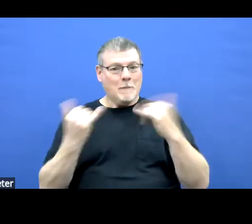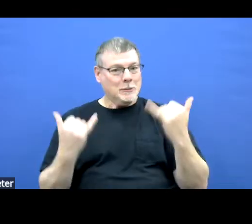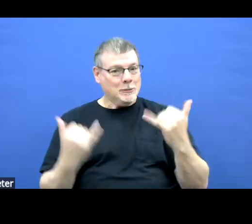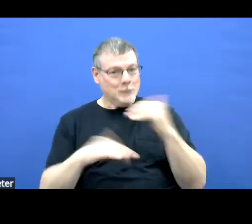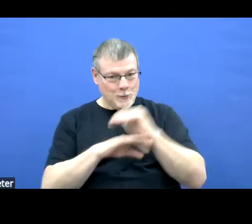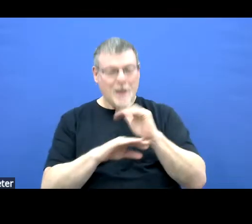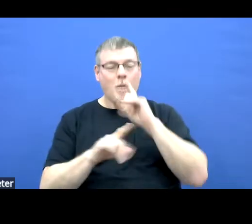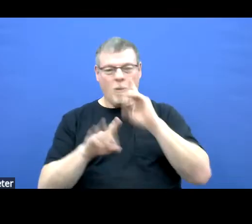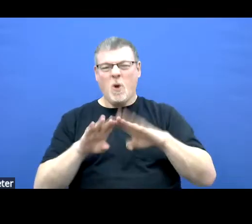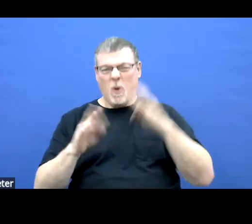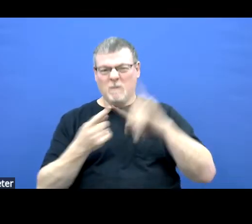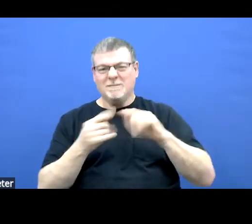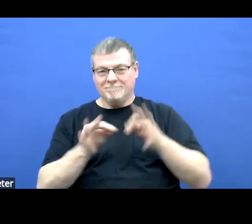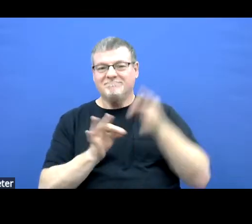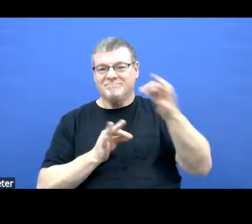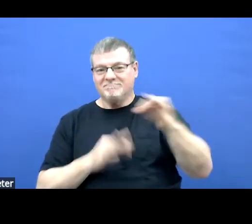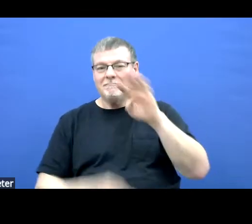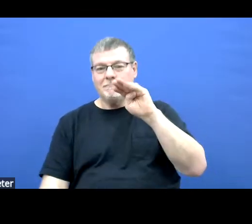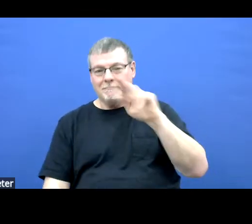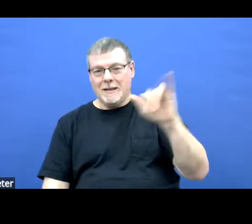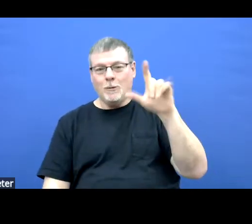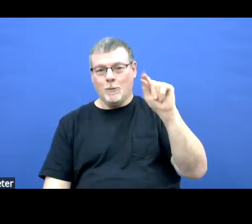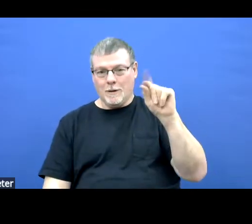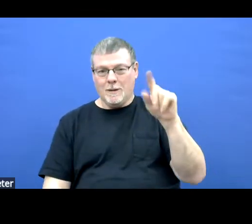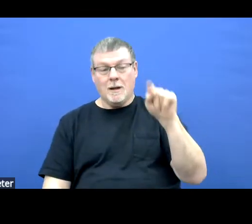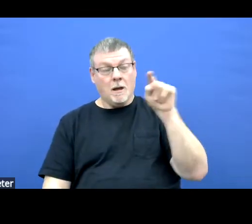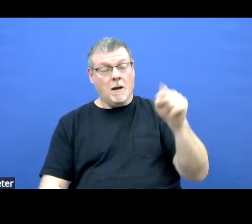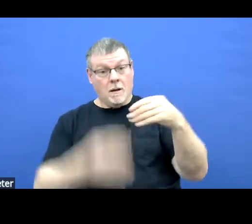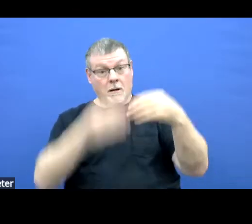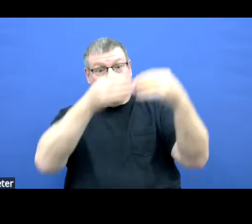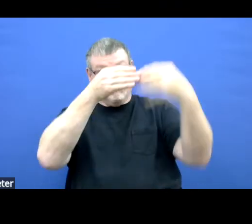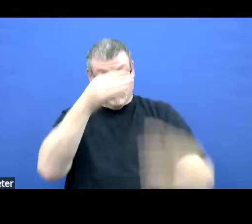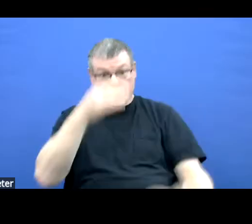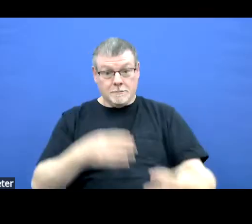stay open until the 20th. We're going to have a whole lot on the 20th.